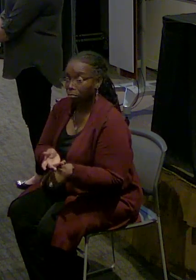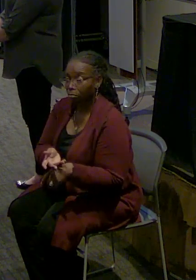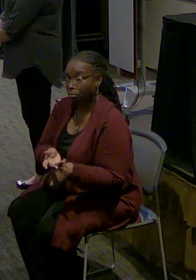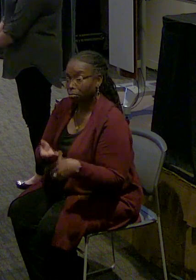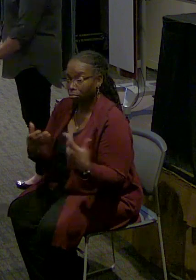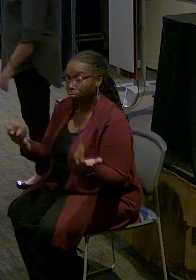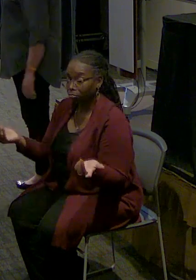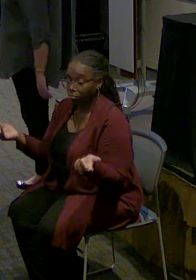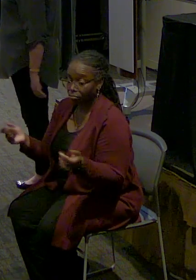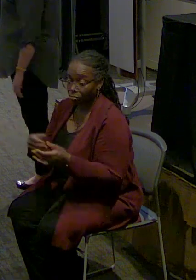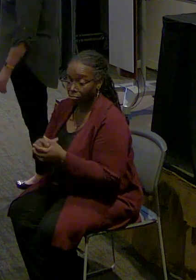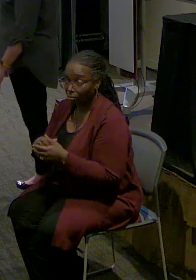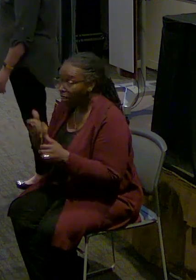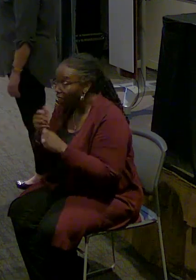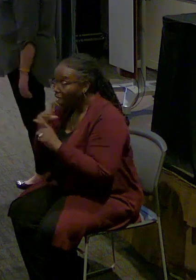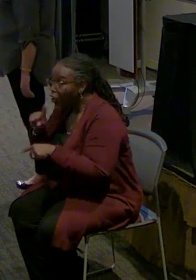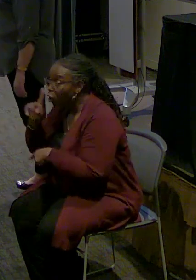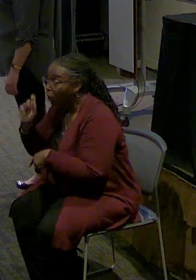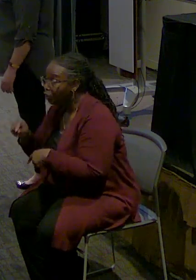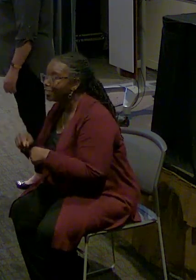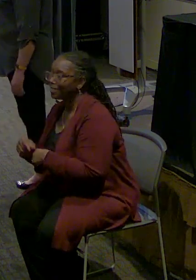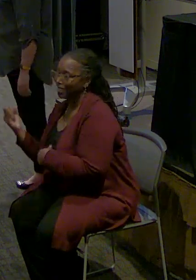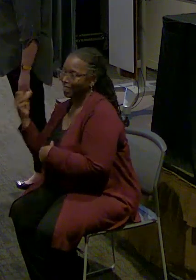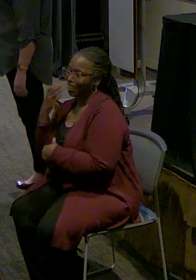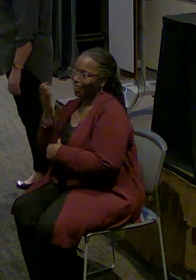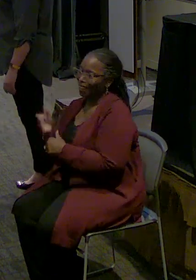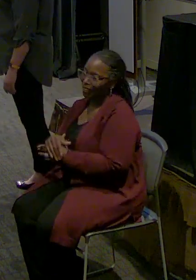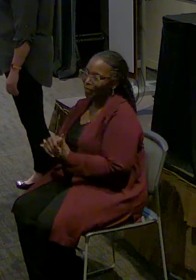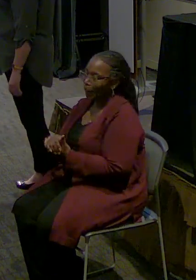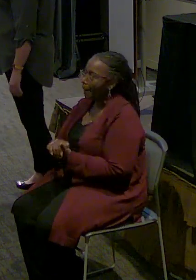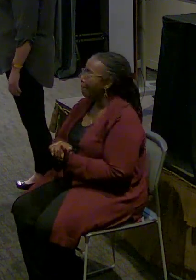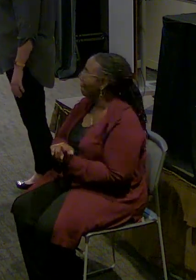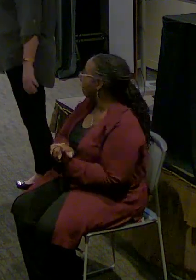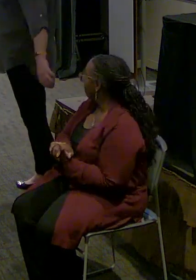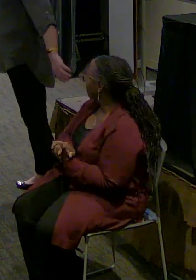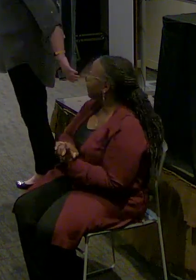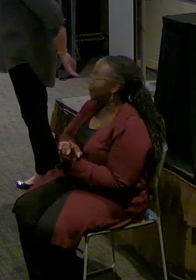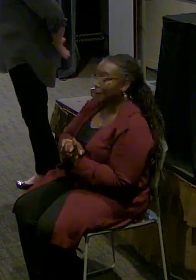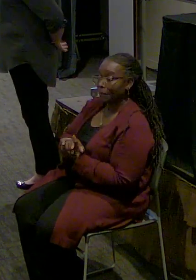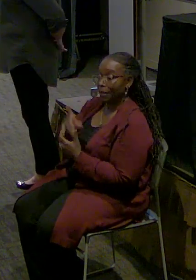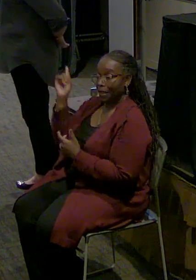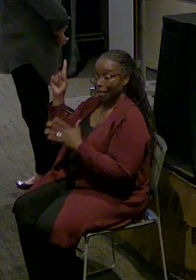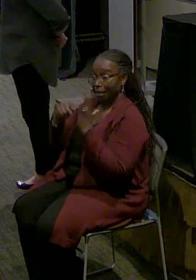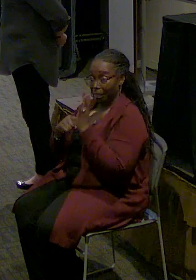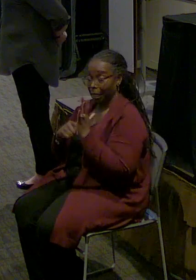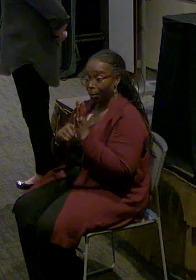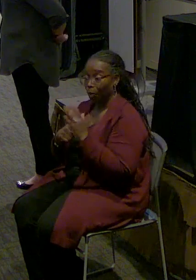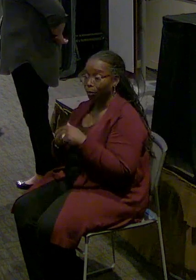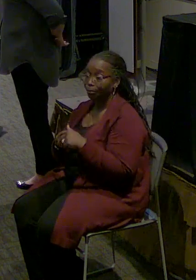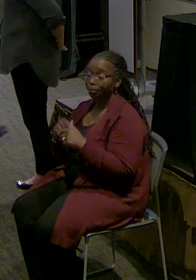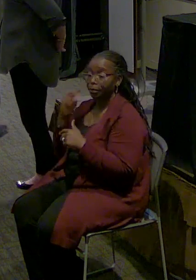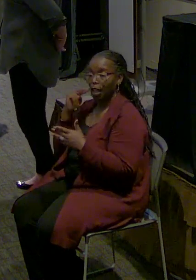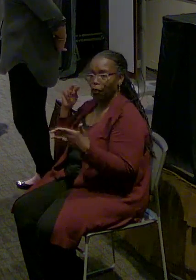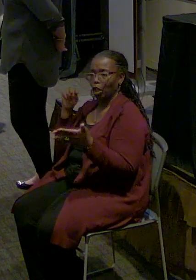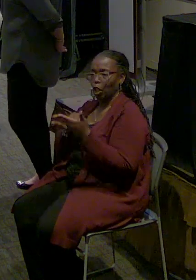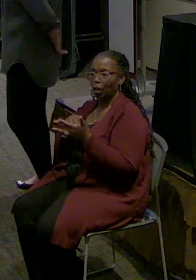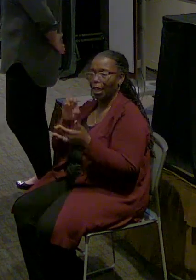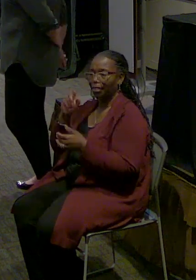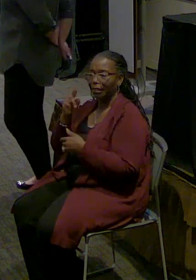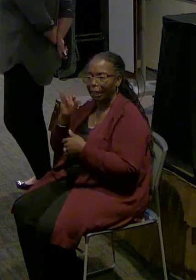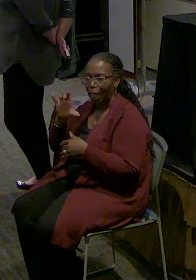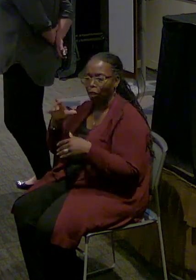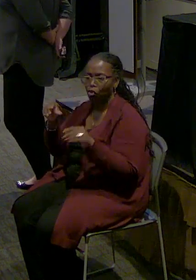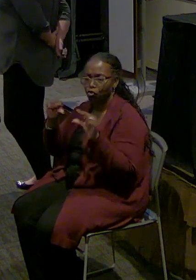So did that answer your question? Okay, great. Okay, so in this example, if we look at our ethnicity groups,